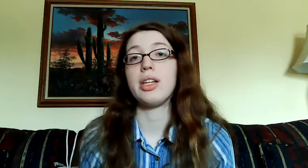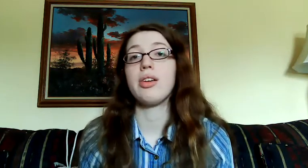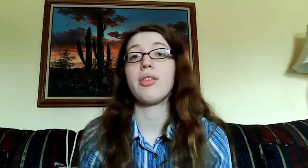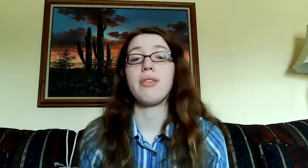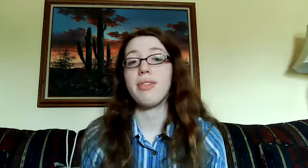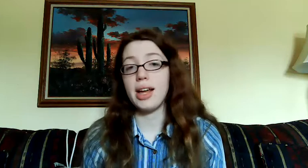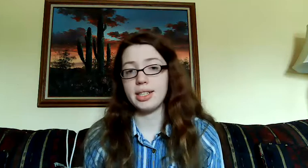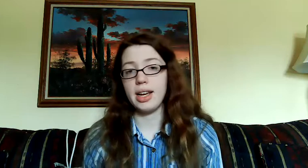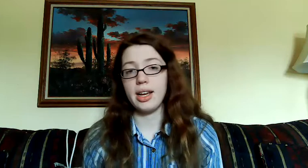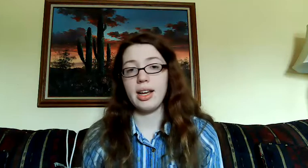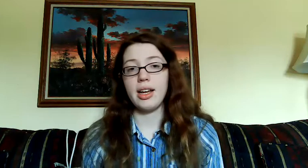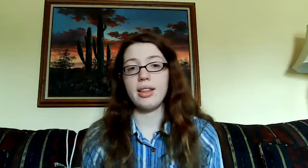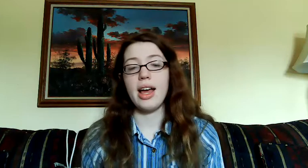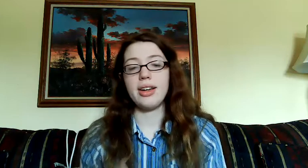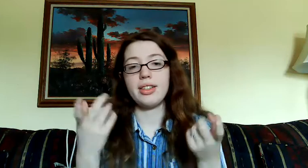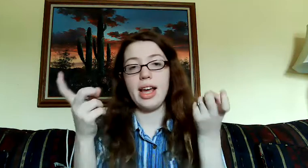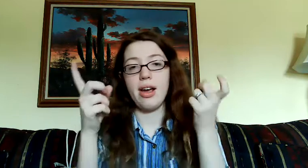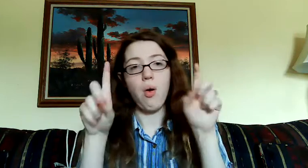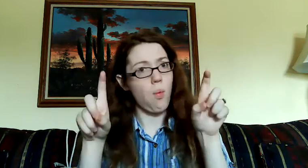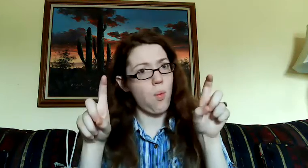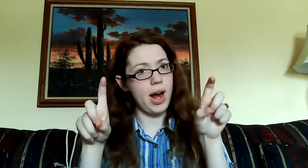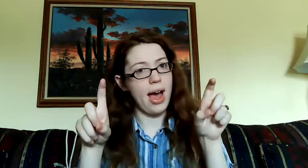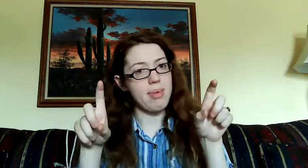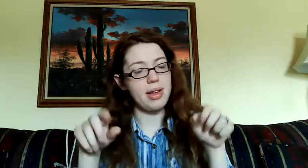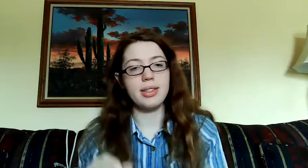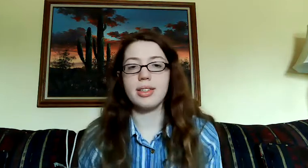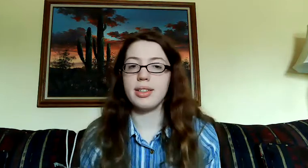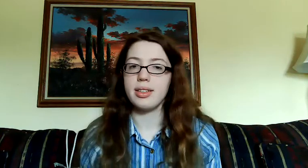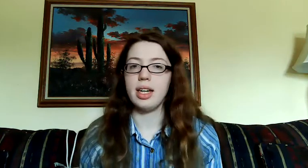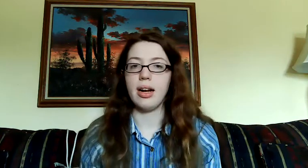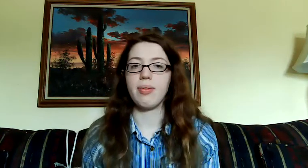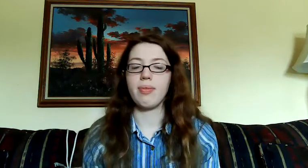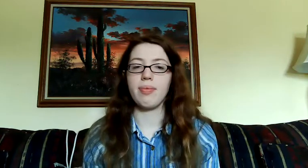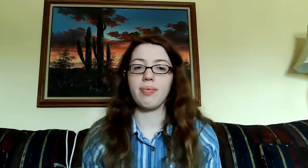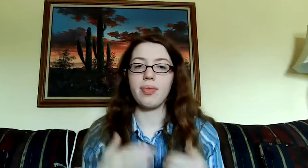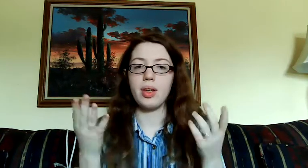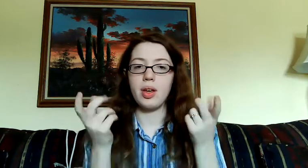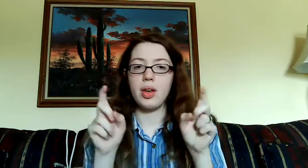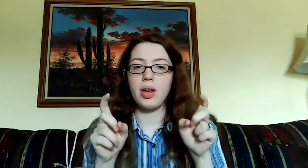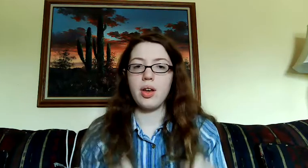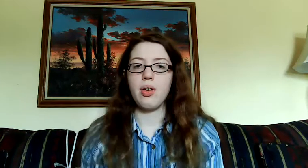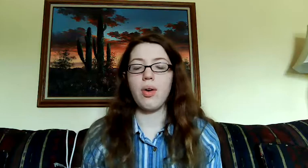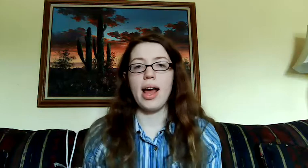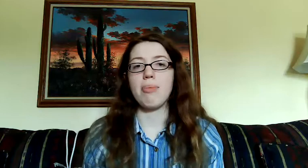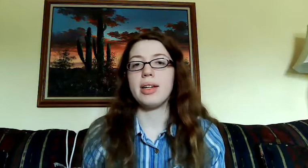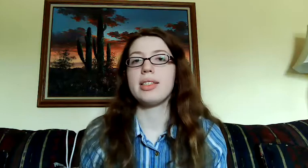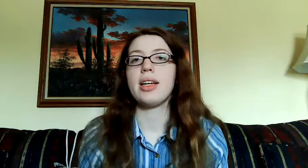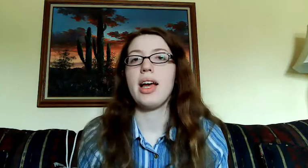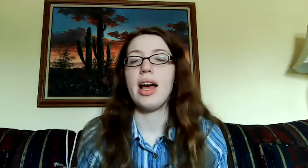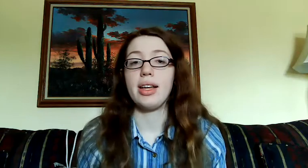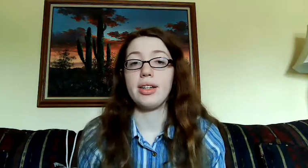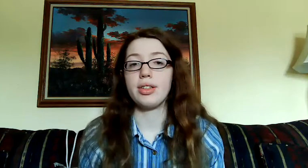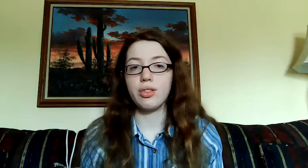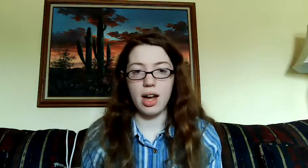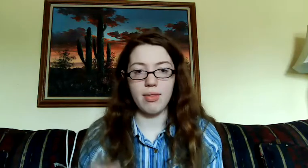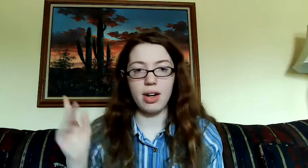an event, then you could say, what happened? You know? What happened? And then you describe, well, the